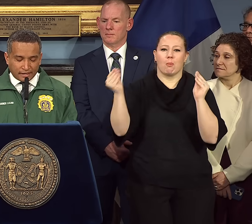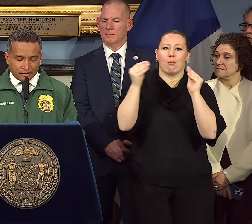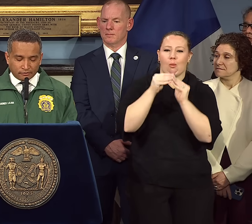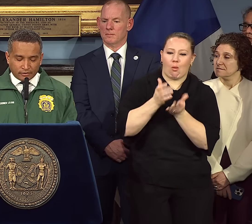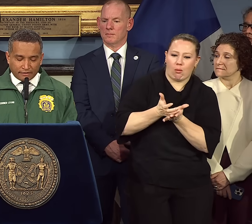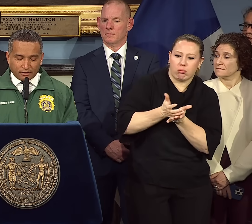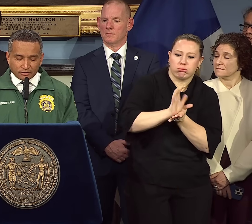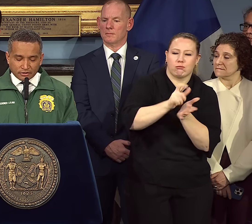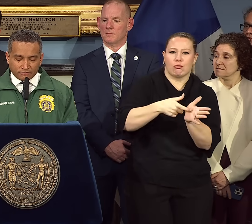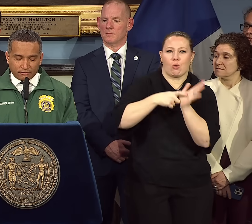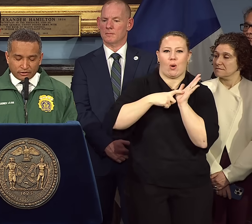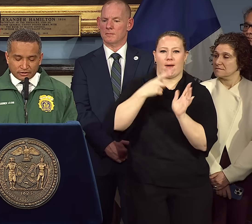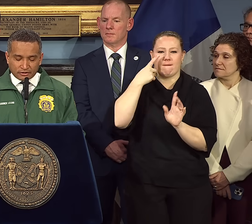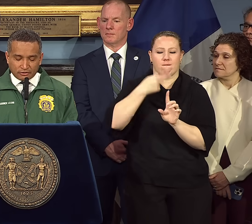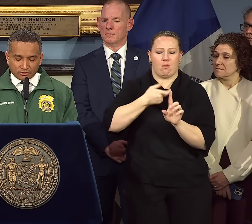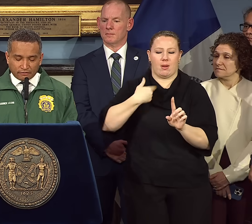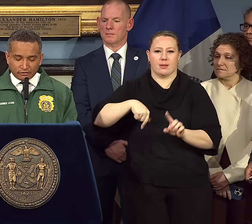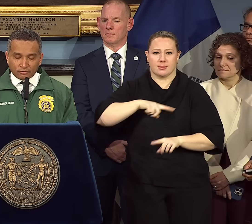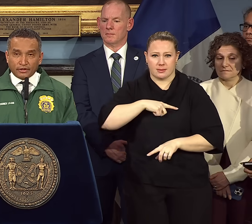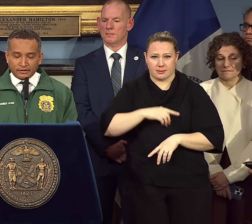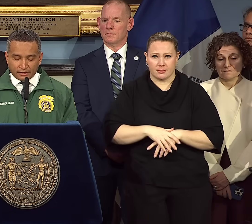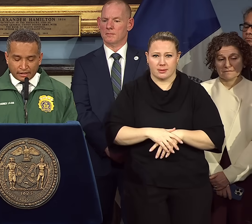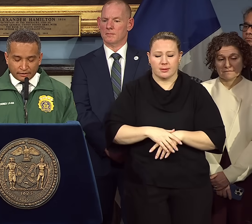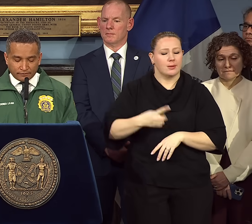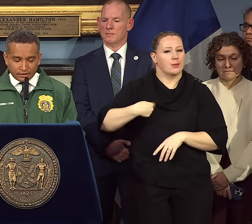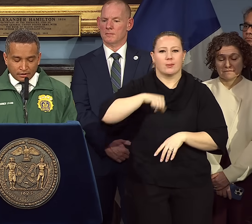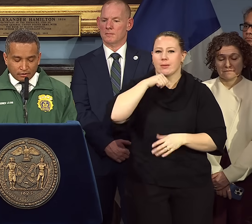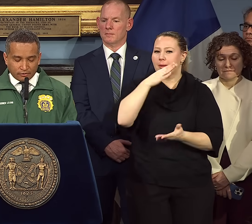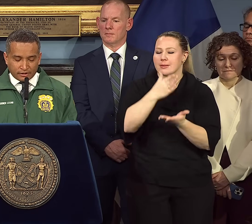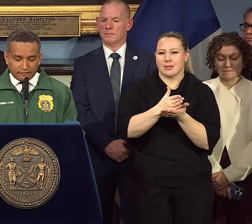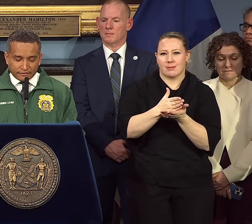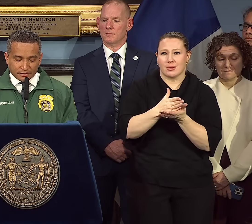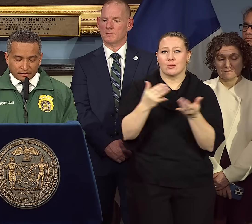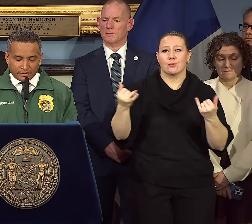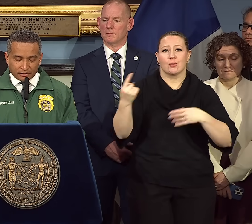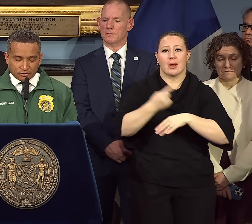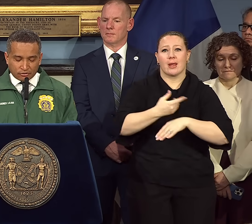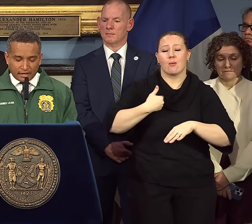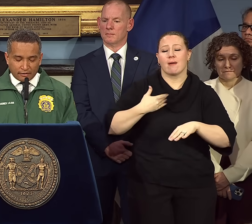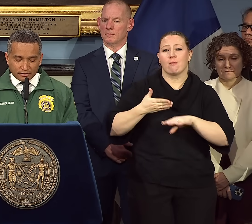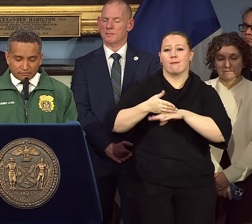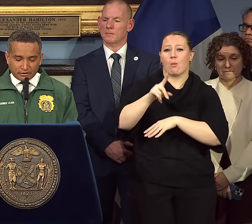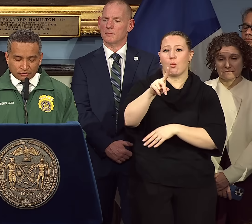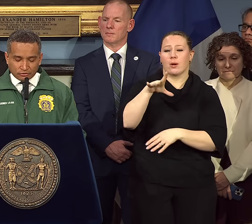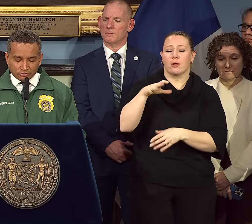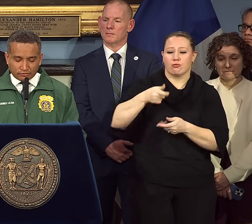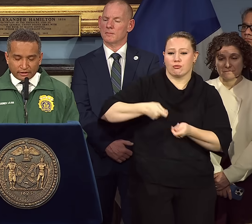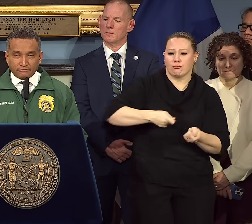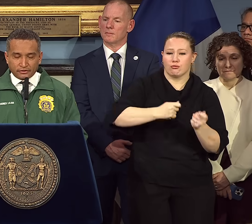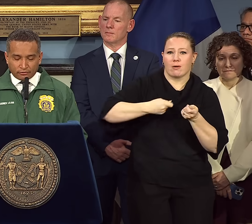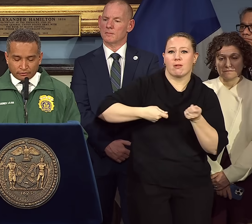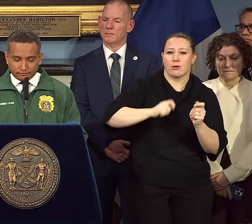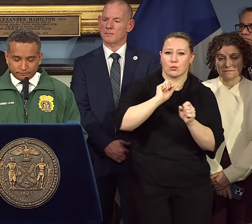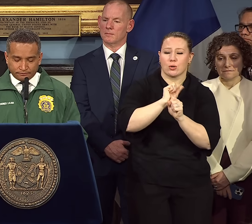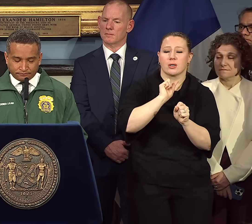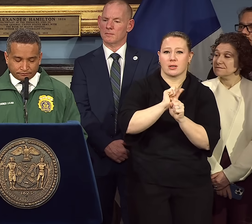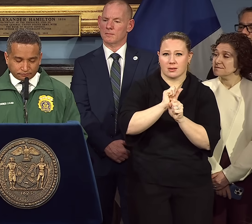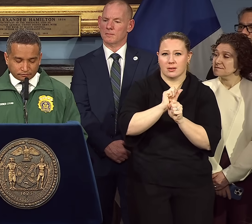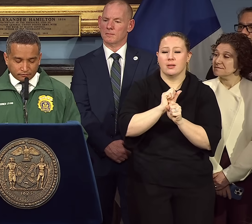slowing down. We have hundreds of emergency snow shovelers working today with an emphasis on making sure areas around schools are ready for